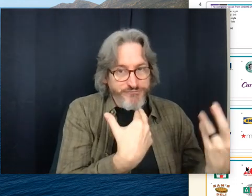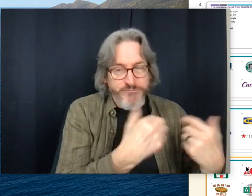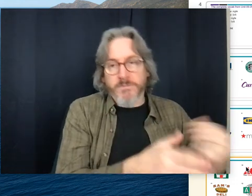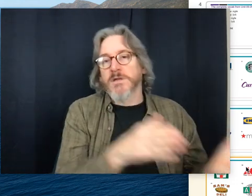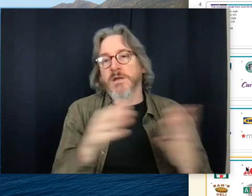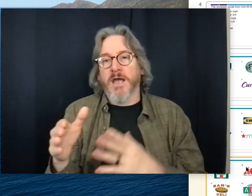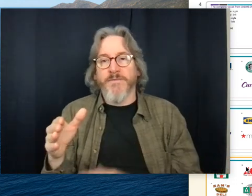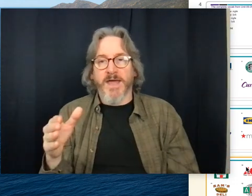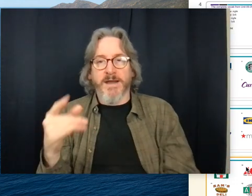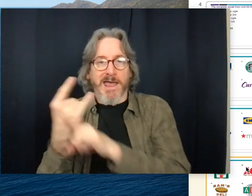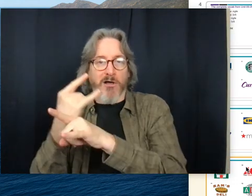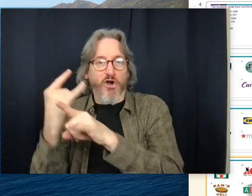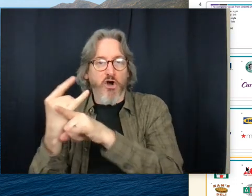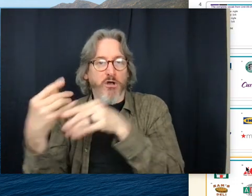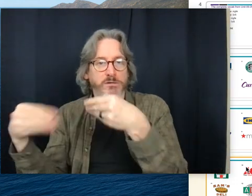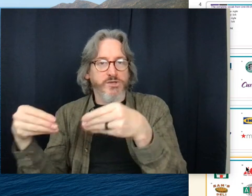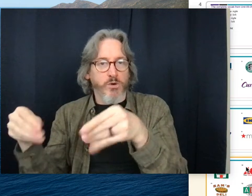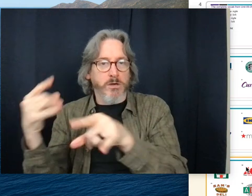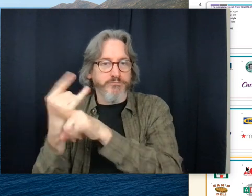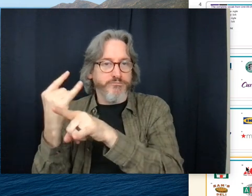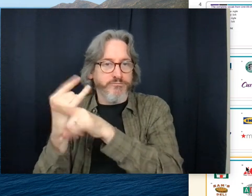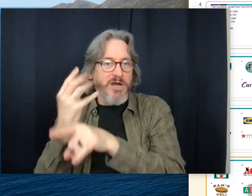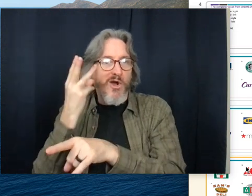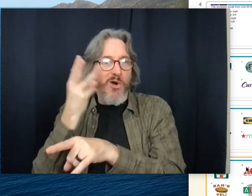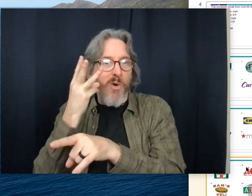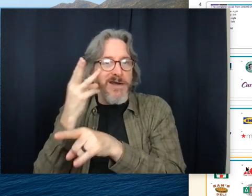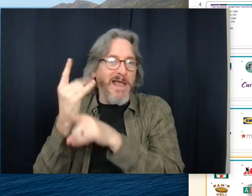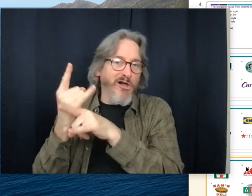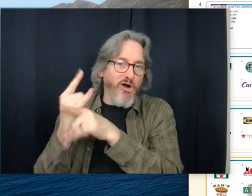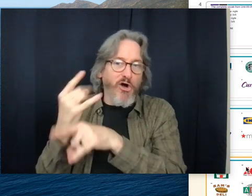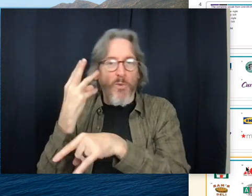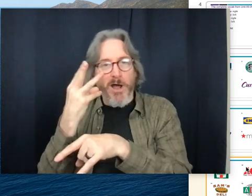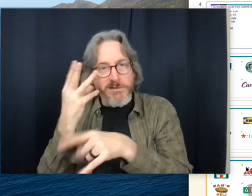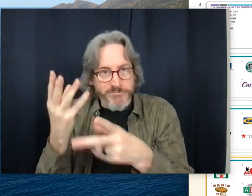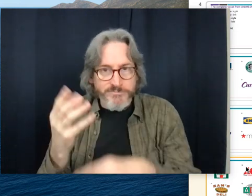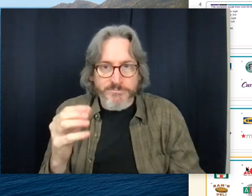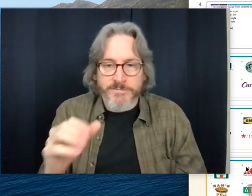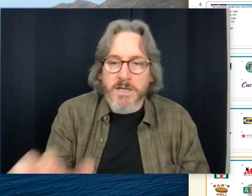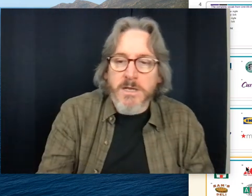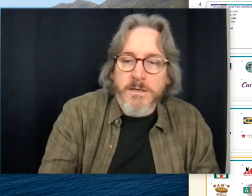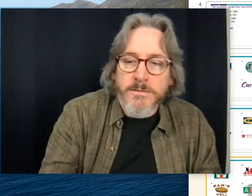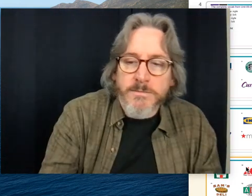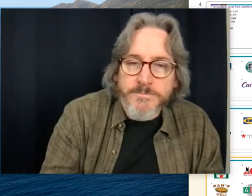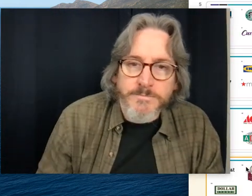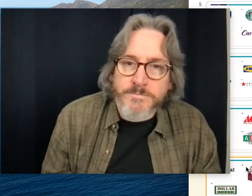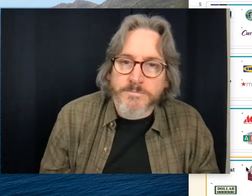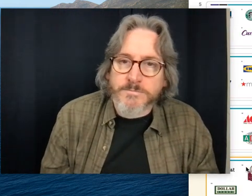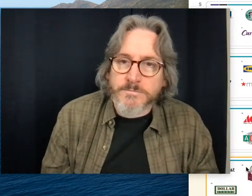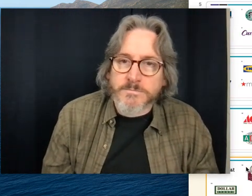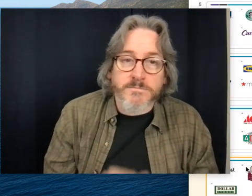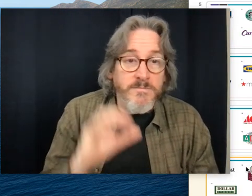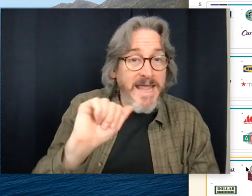restaurant, and then alcohol store, wine, alcohol, wine.